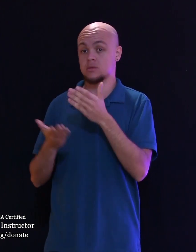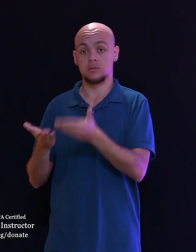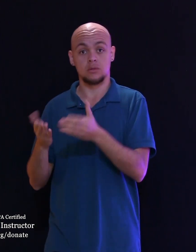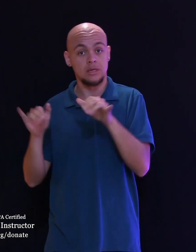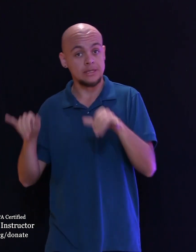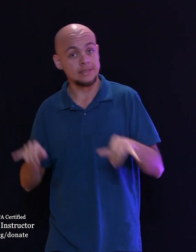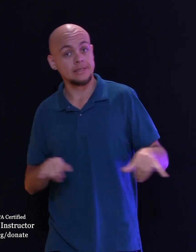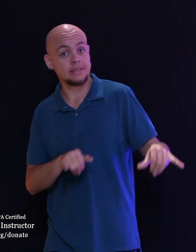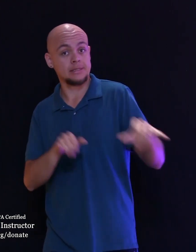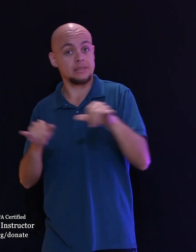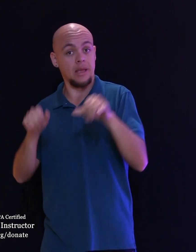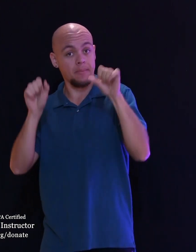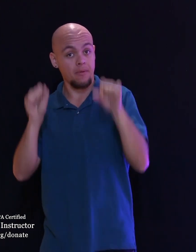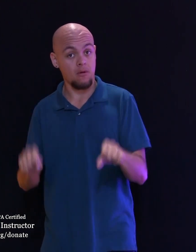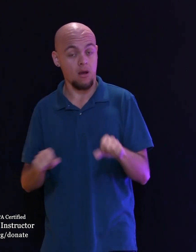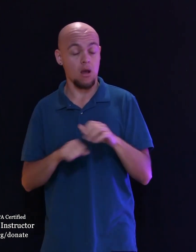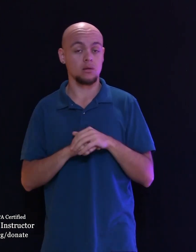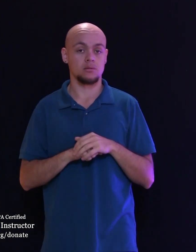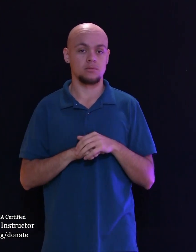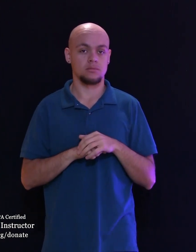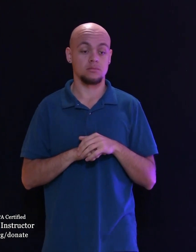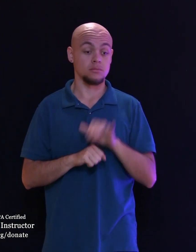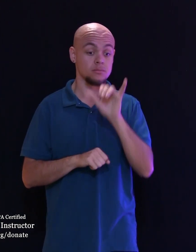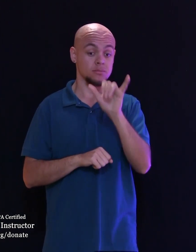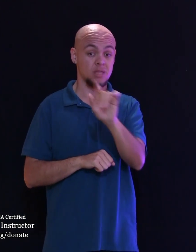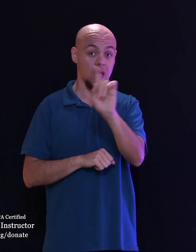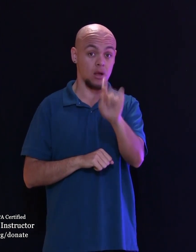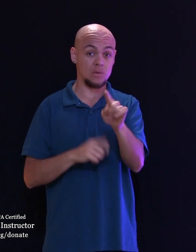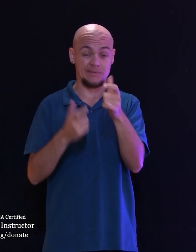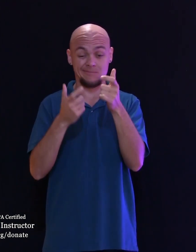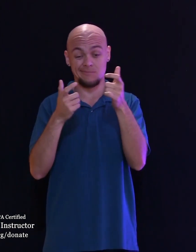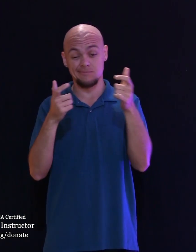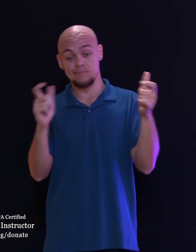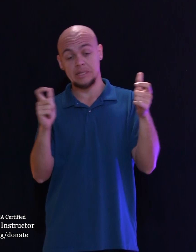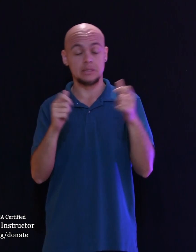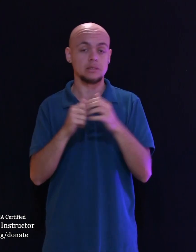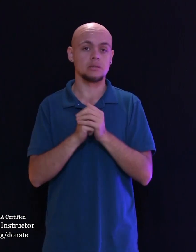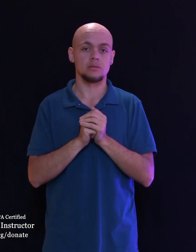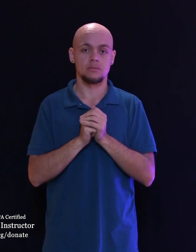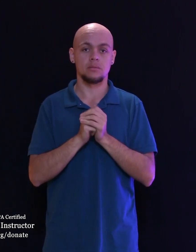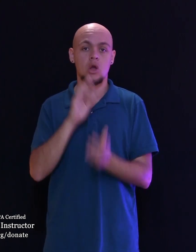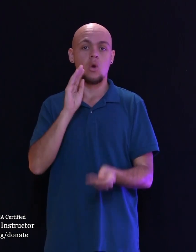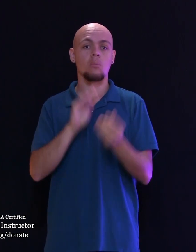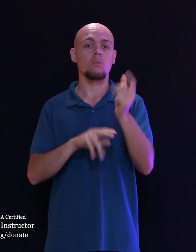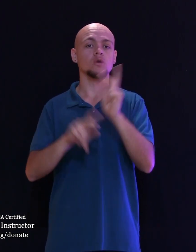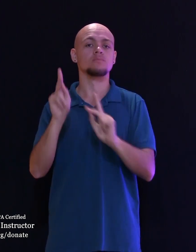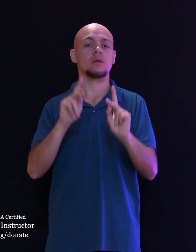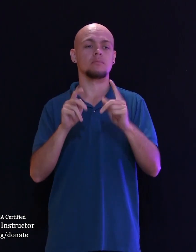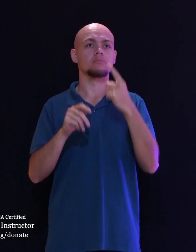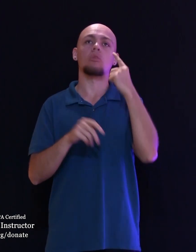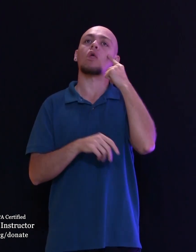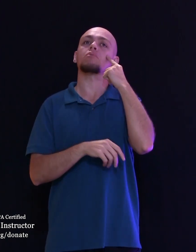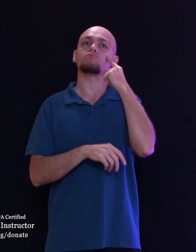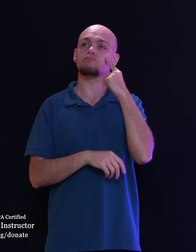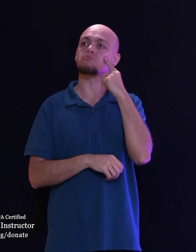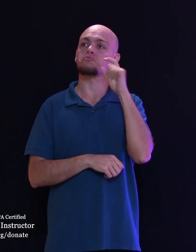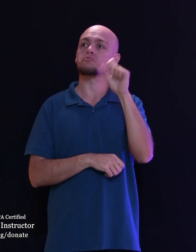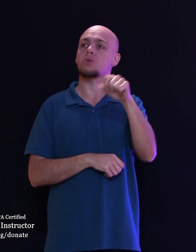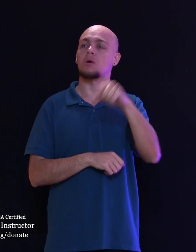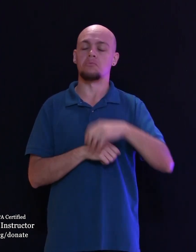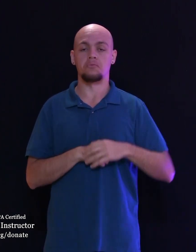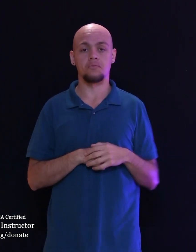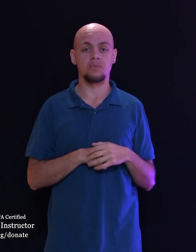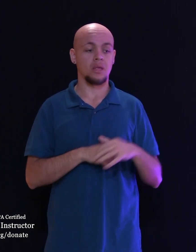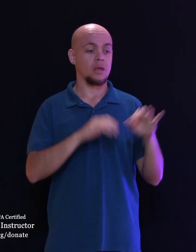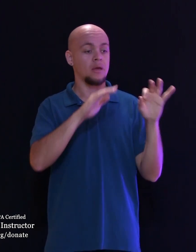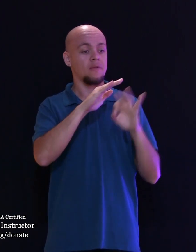exercise Christianity freely, can other religions do the same? That's a big question. I would say most of the people in this room would probably say, well, yes. If